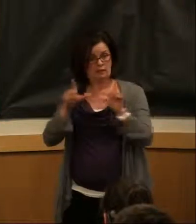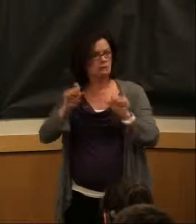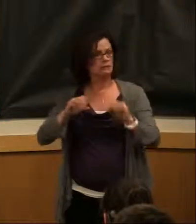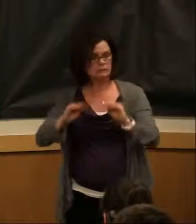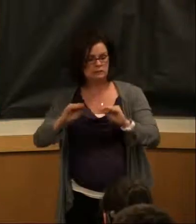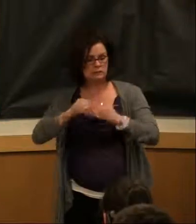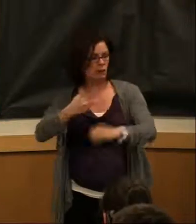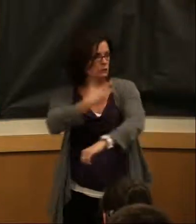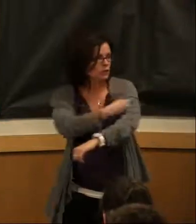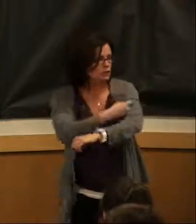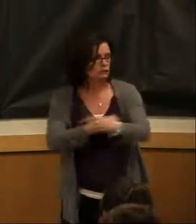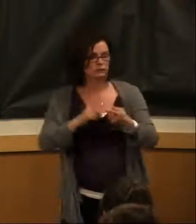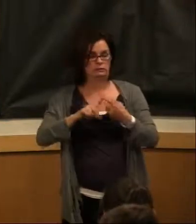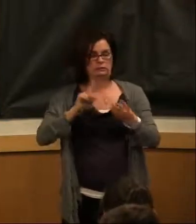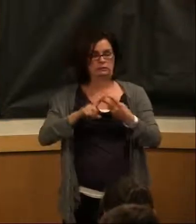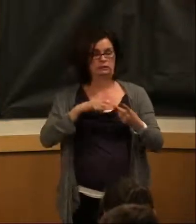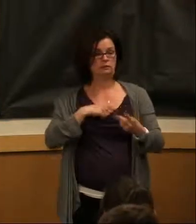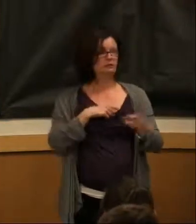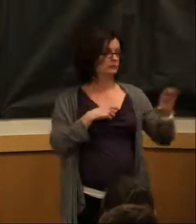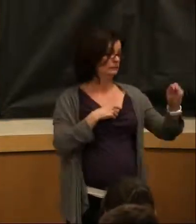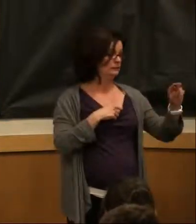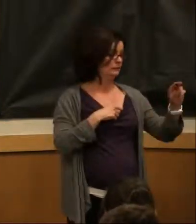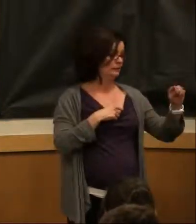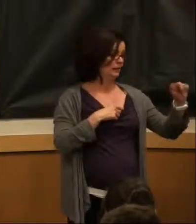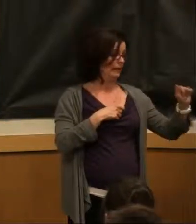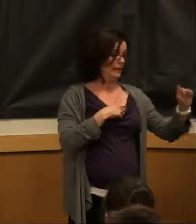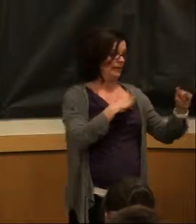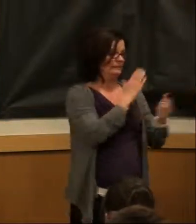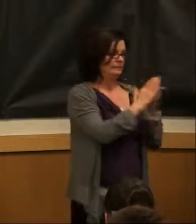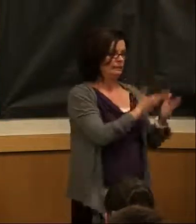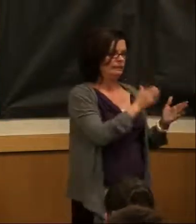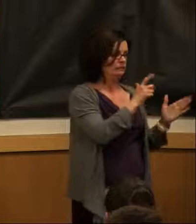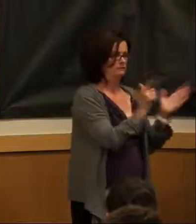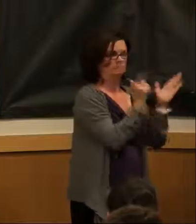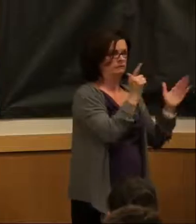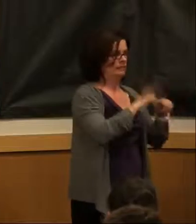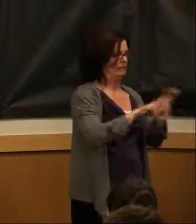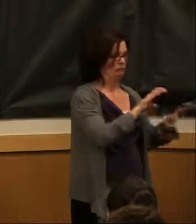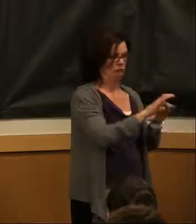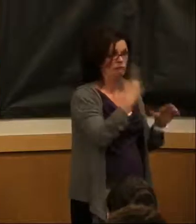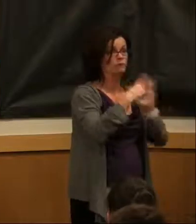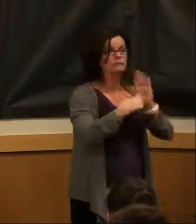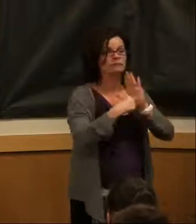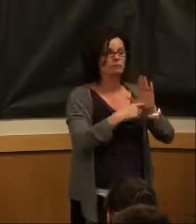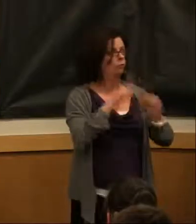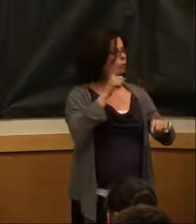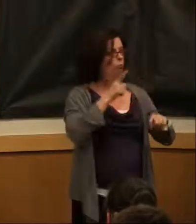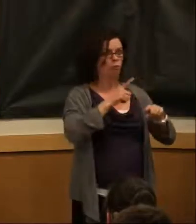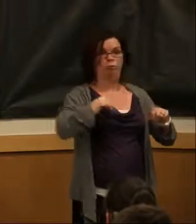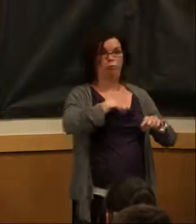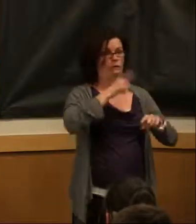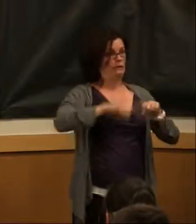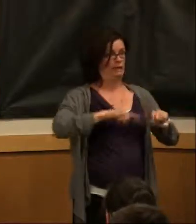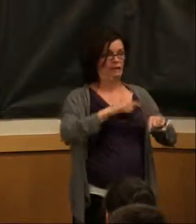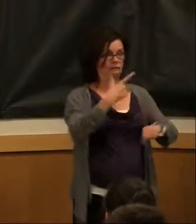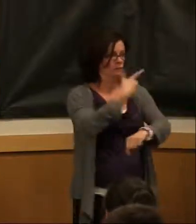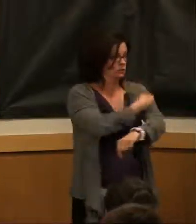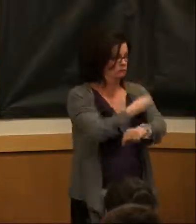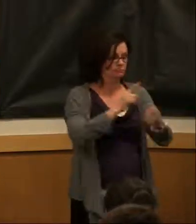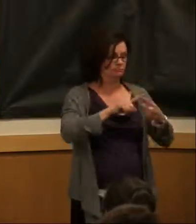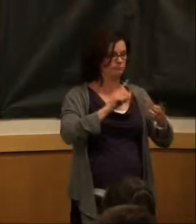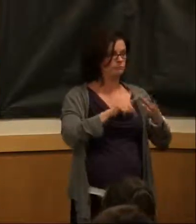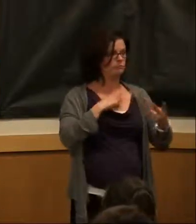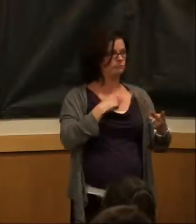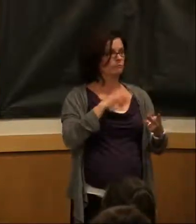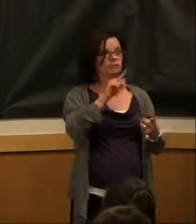teach things that a CNA is not allowed to do. We're not allowed to do any type of injections. We're not allowed to touch any